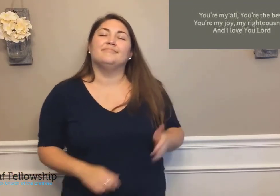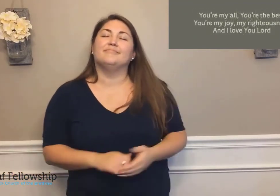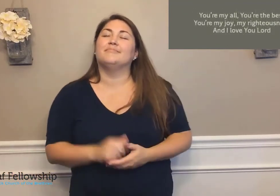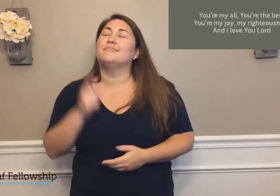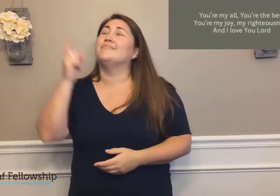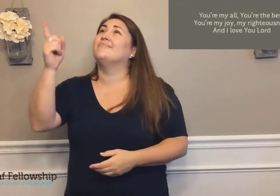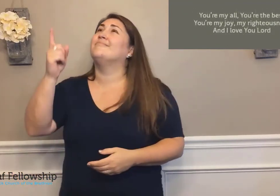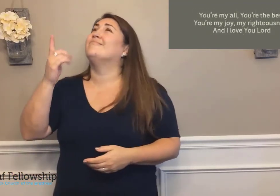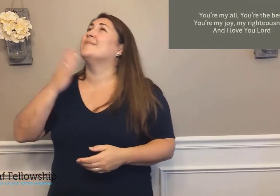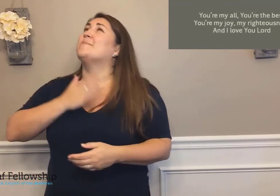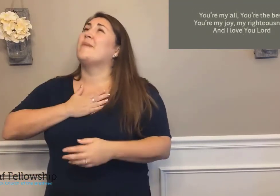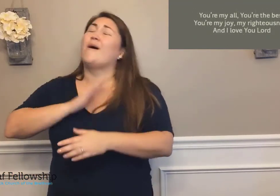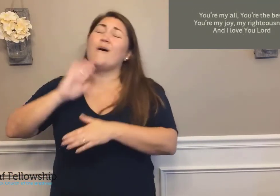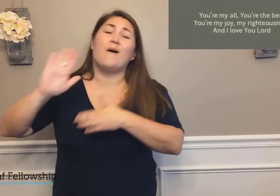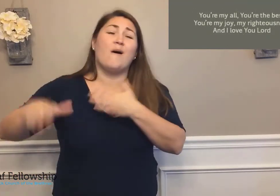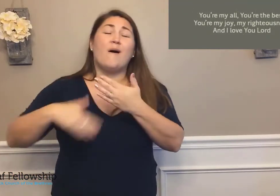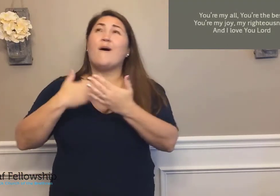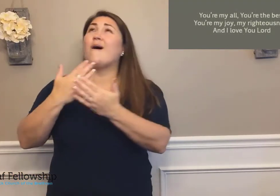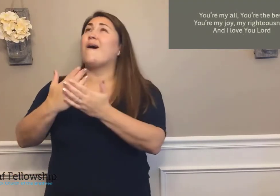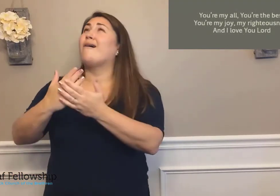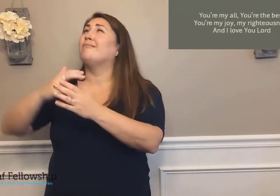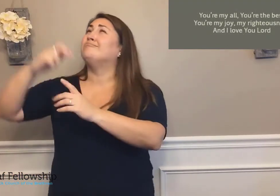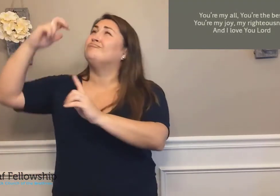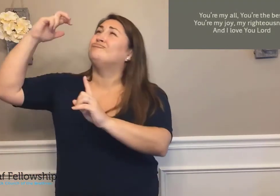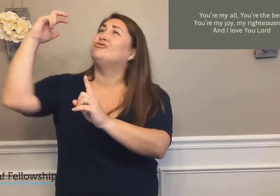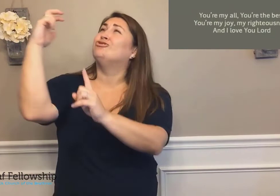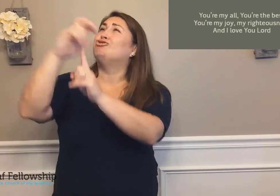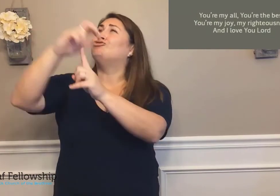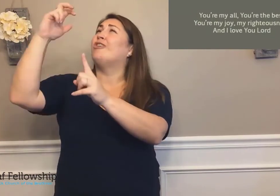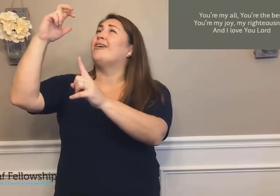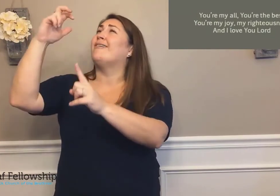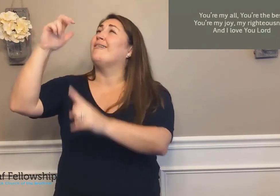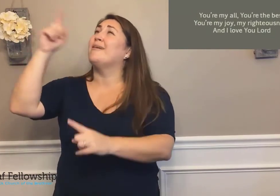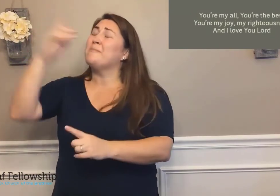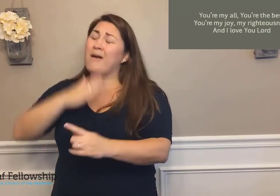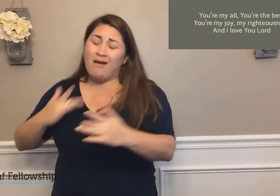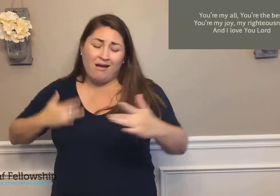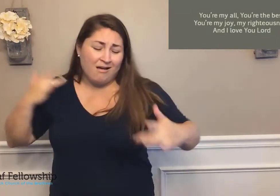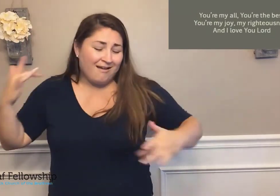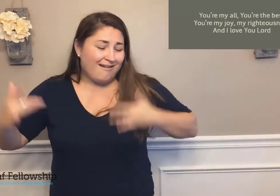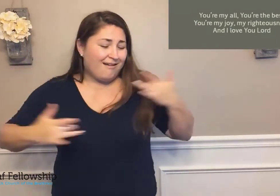Join.